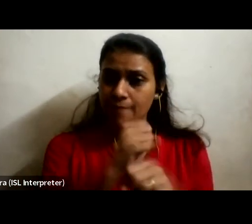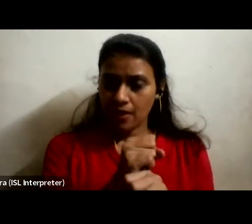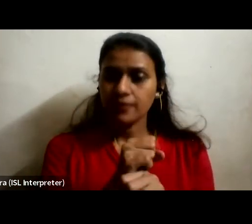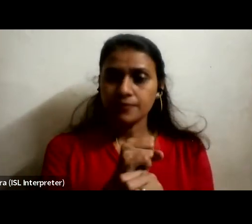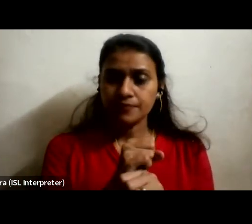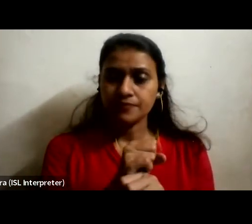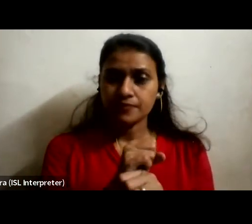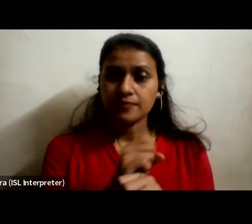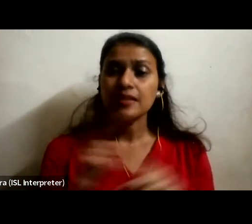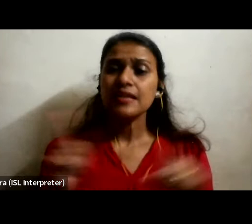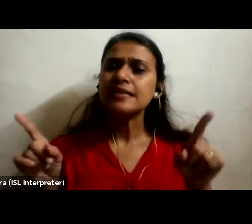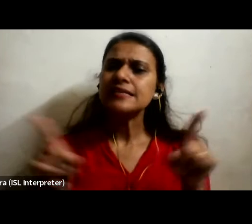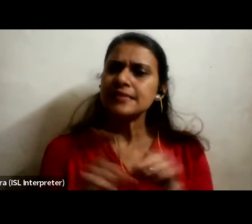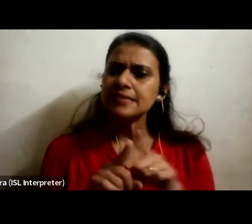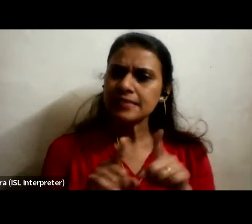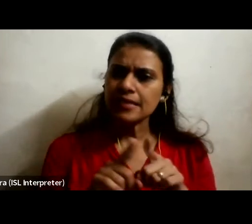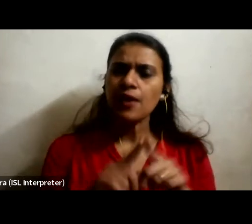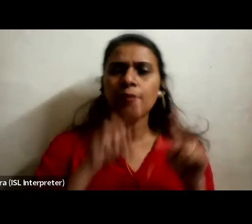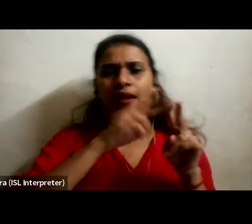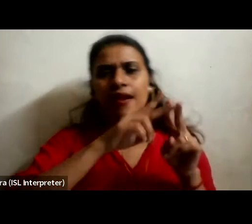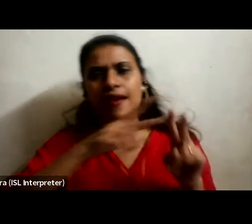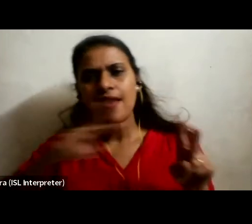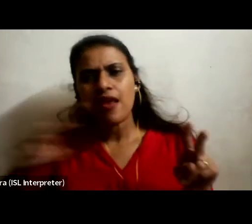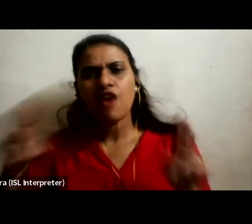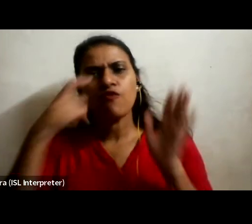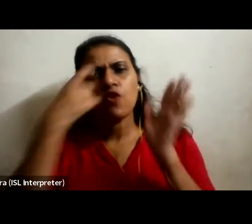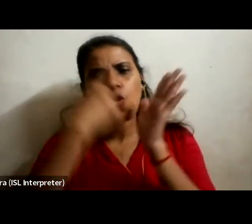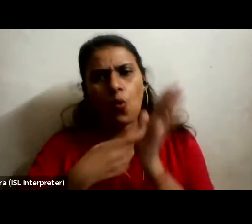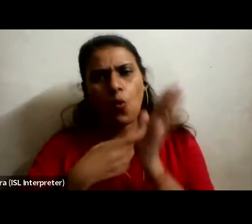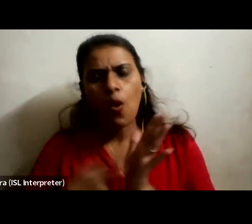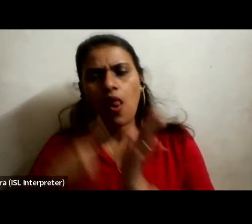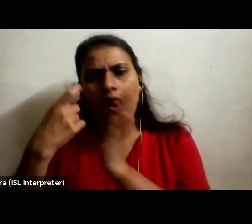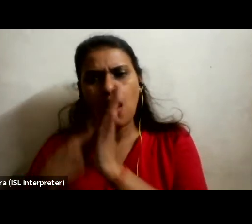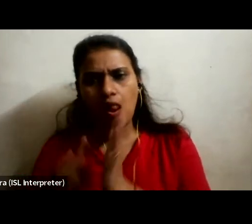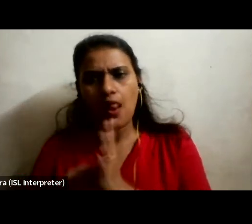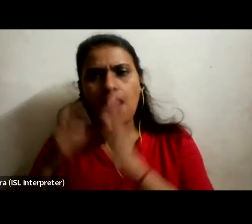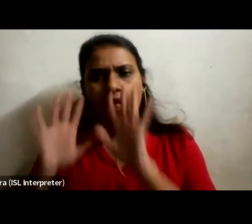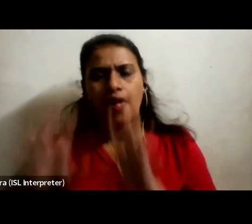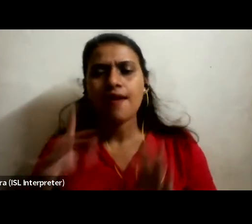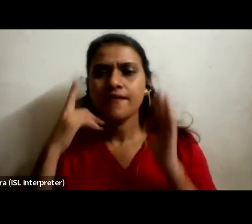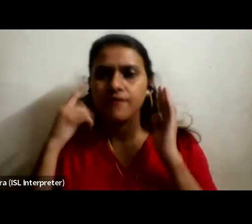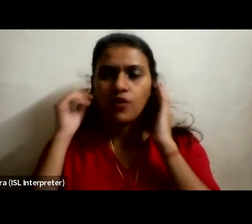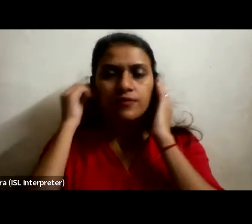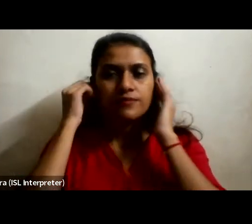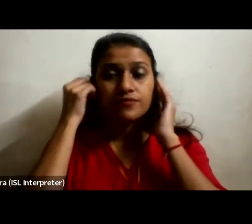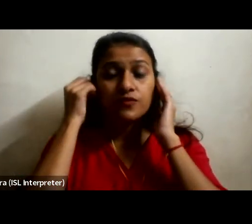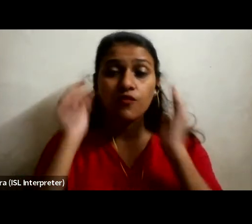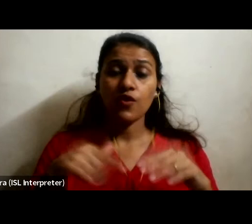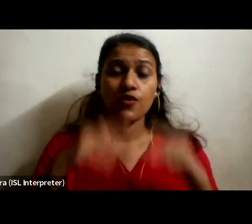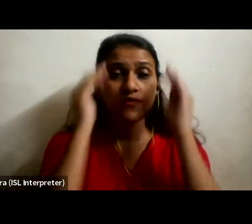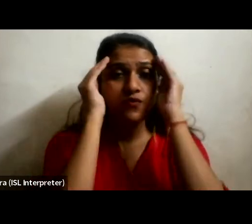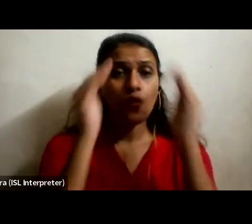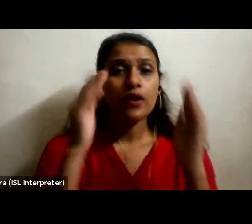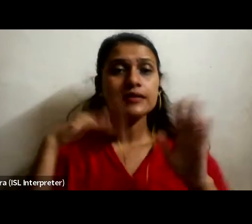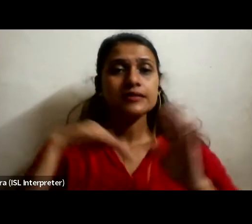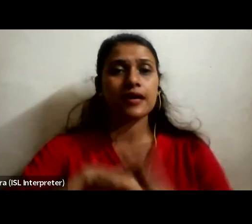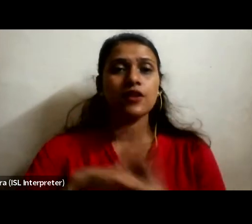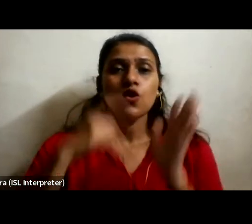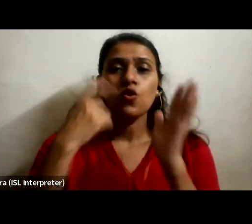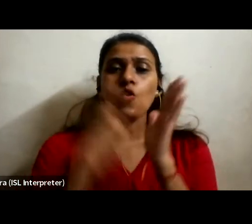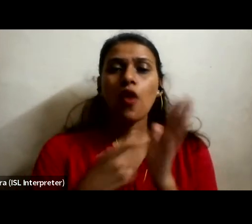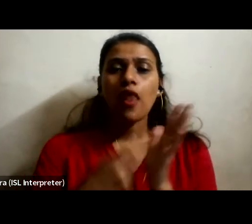Similarly, within various principles available in data privacy jurisprudence, we focused on the principles